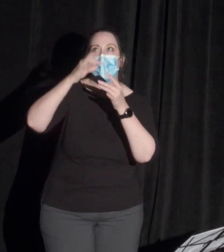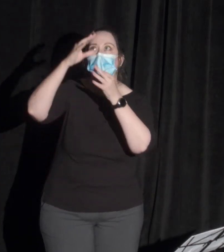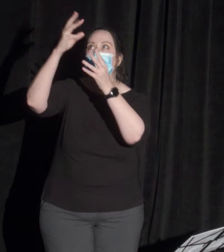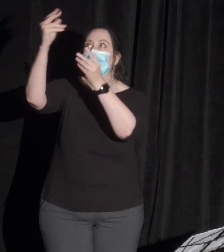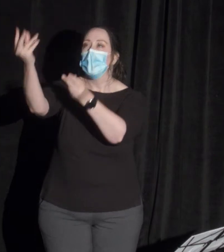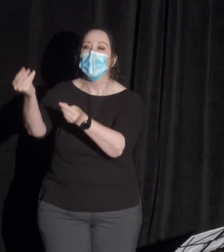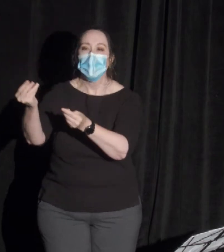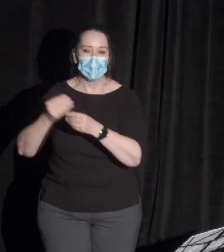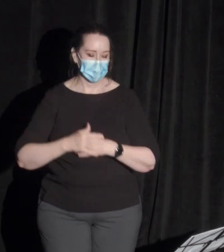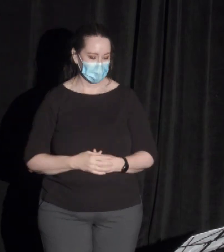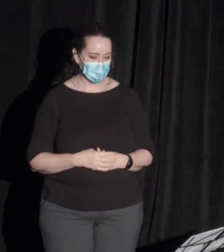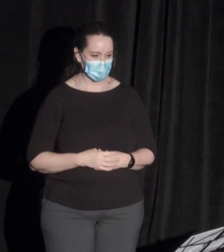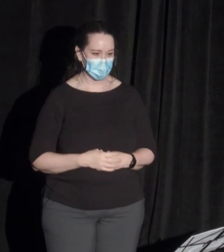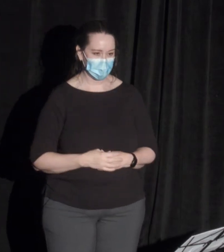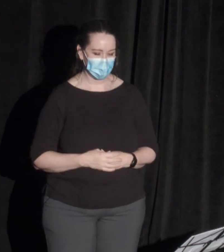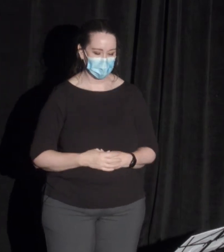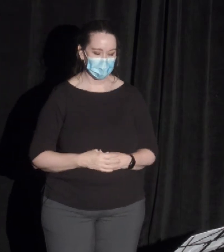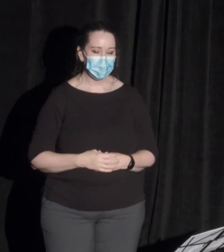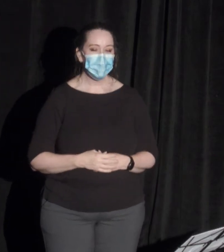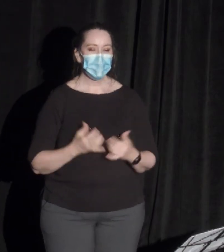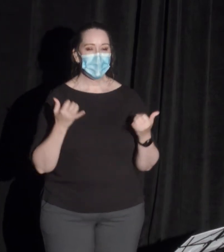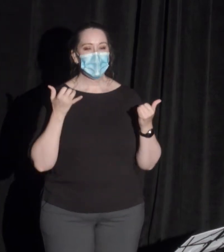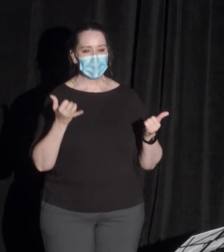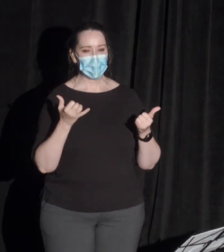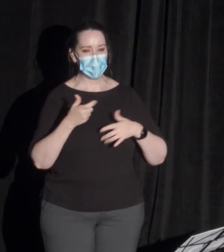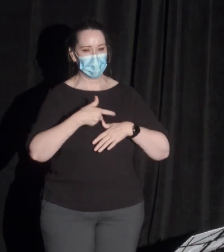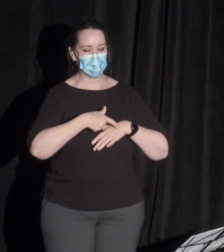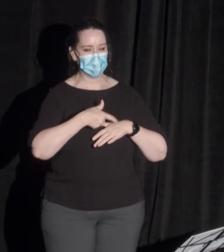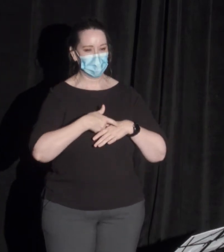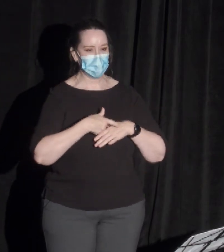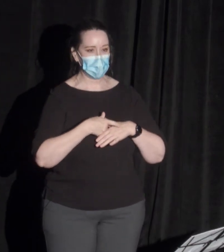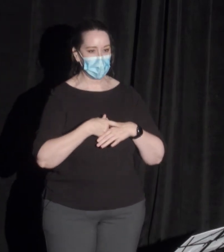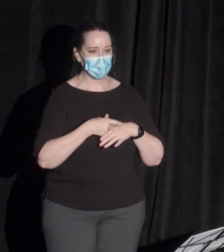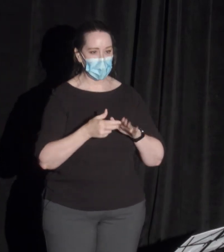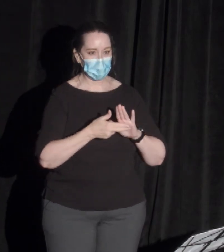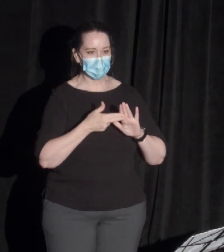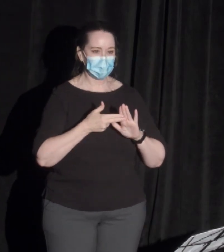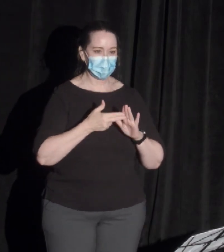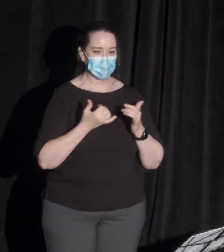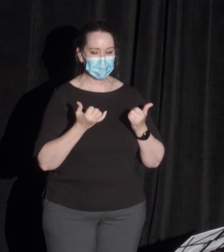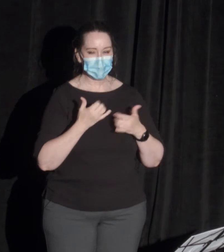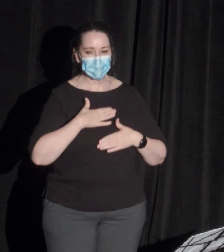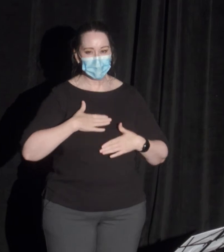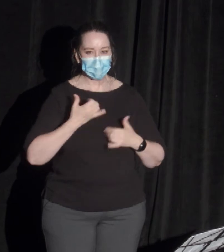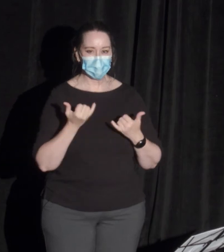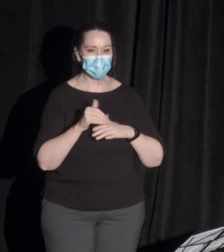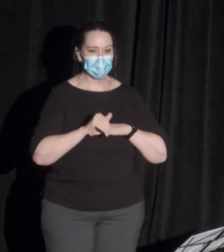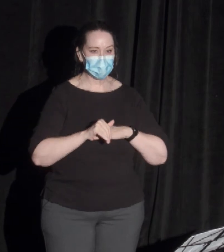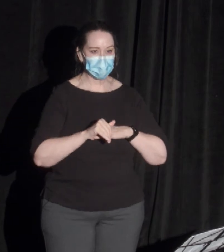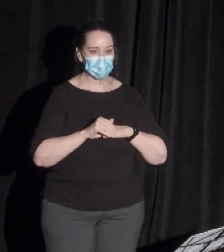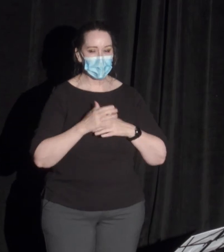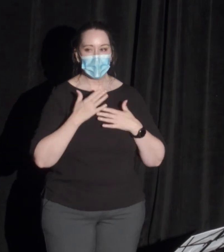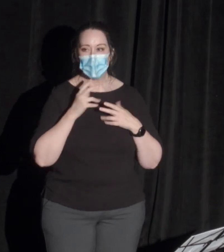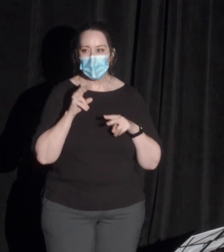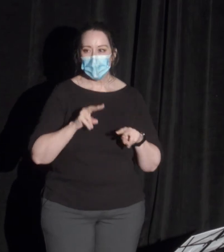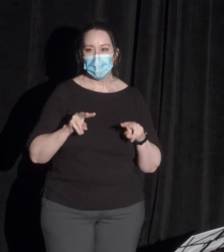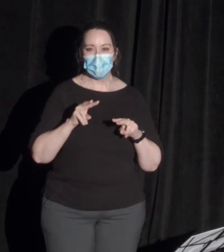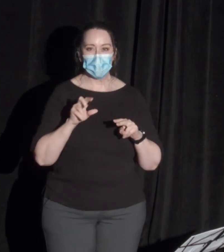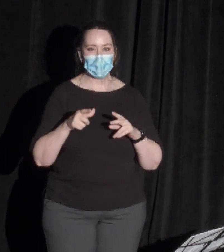existence. And now it's time for one of the highlights of the evening, when we get to admire this year's